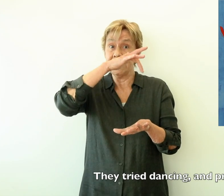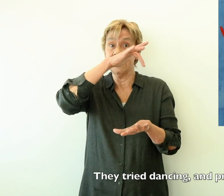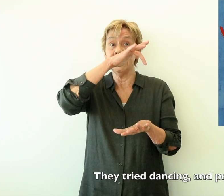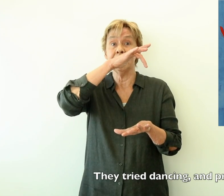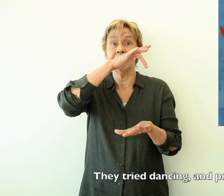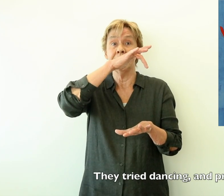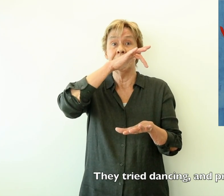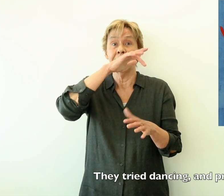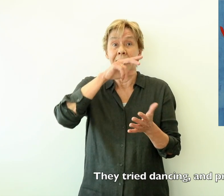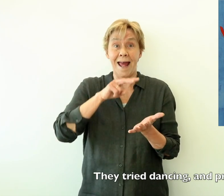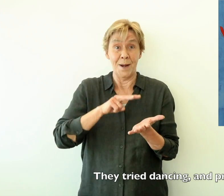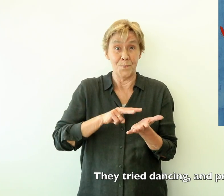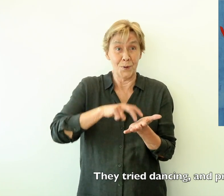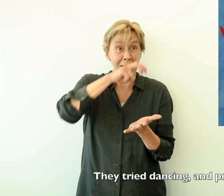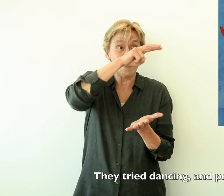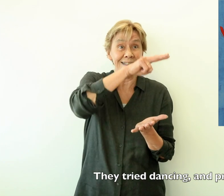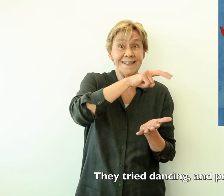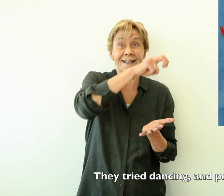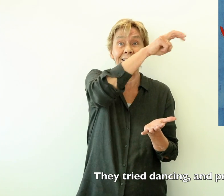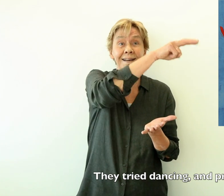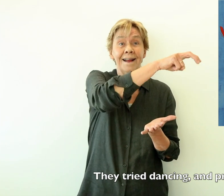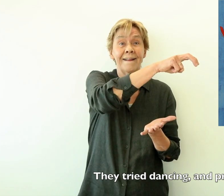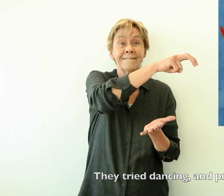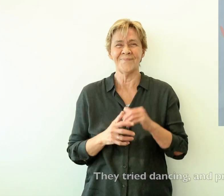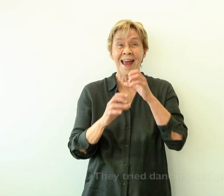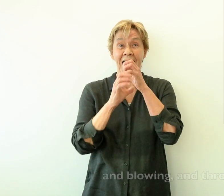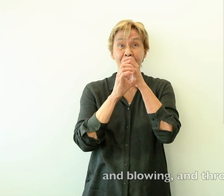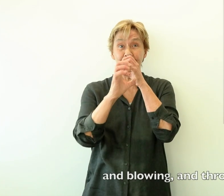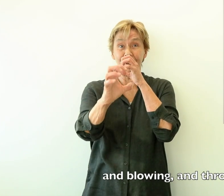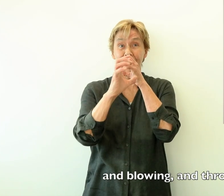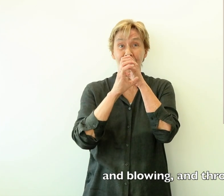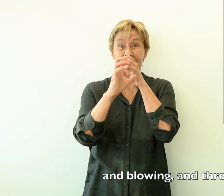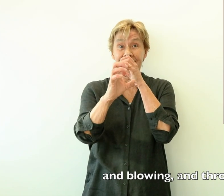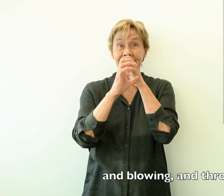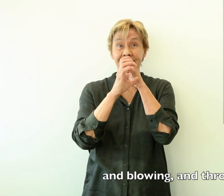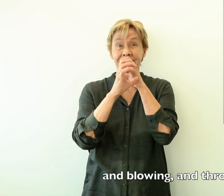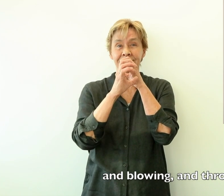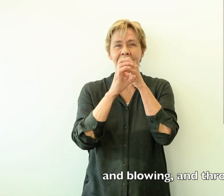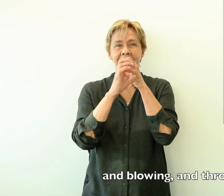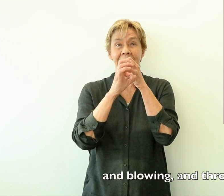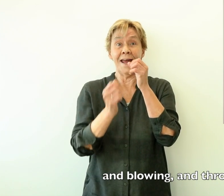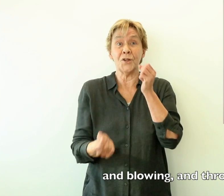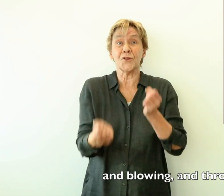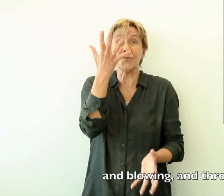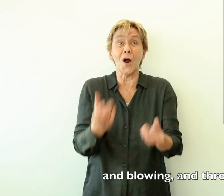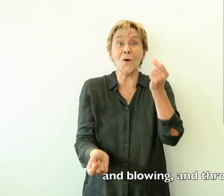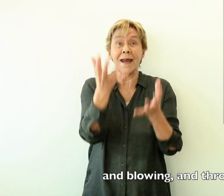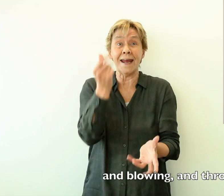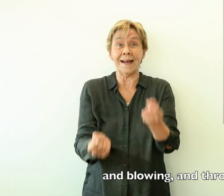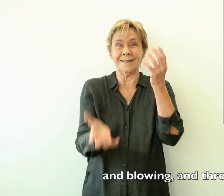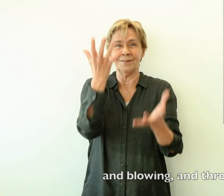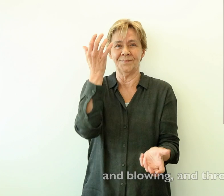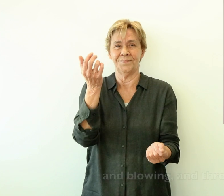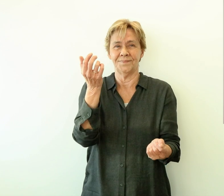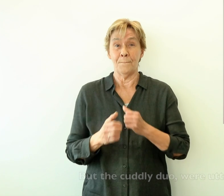dancing and prancing and blowing and throwing, but